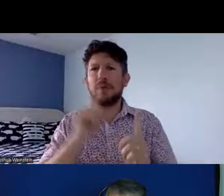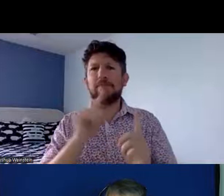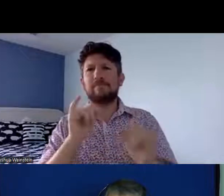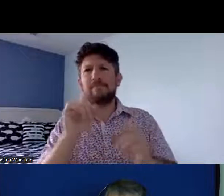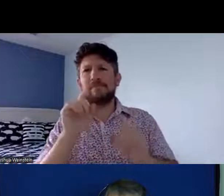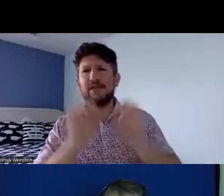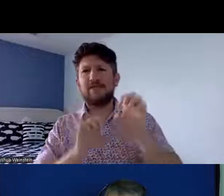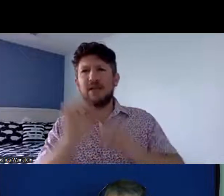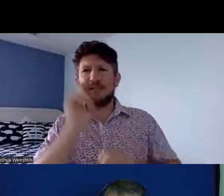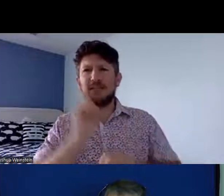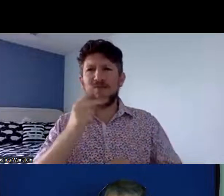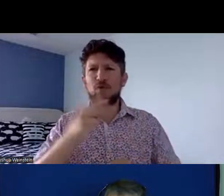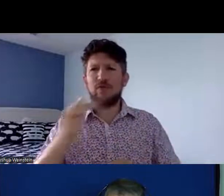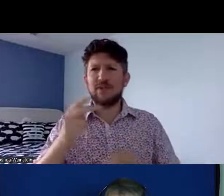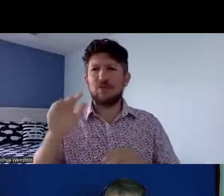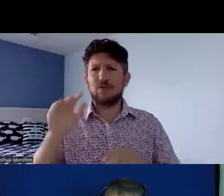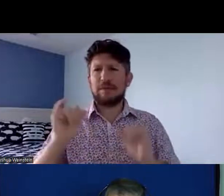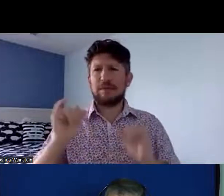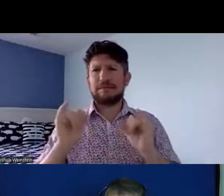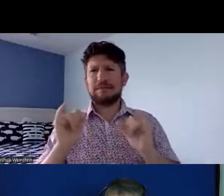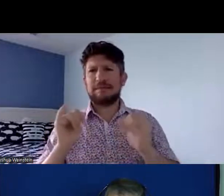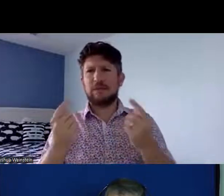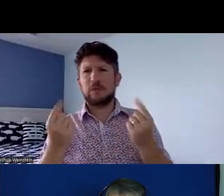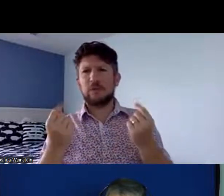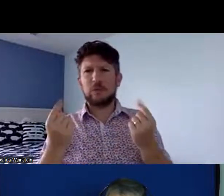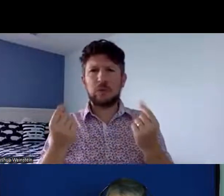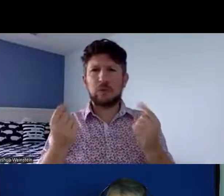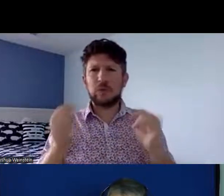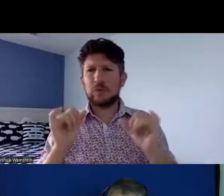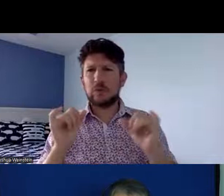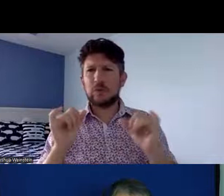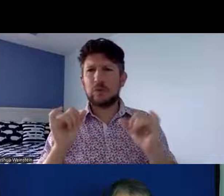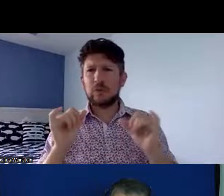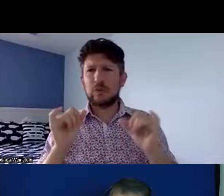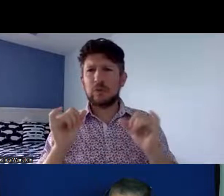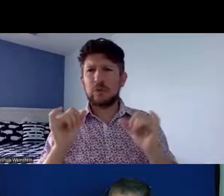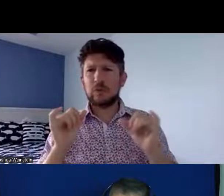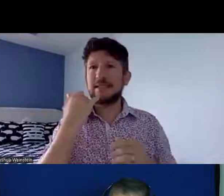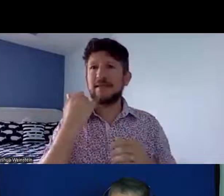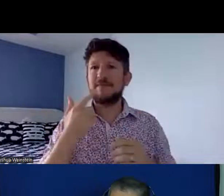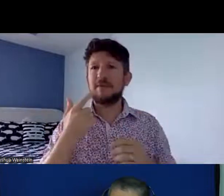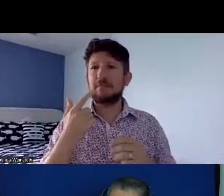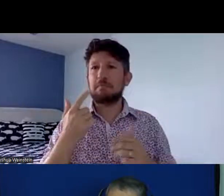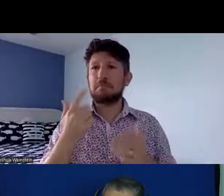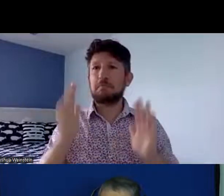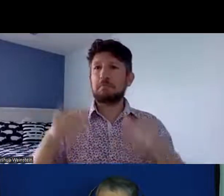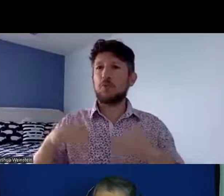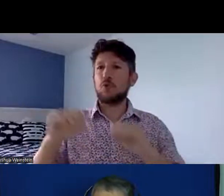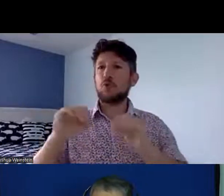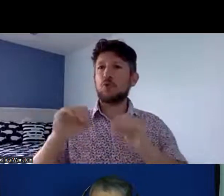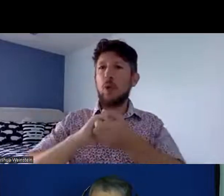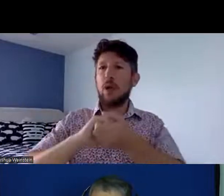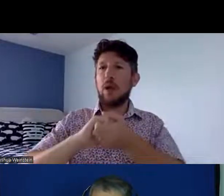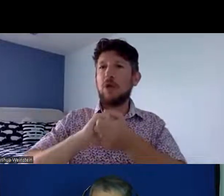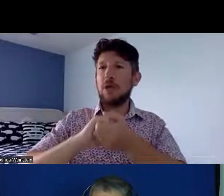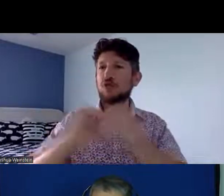So the IEP team or the evaluation team can then know what to do.